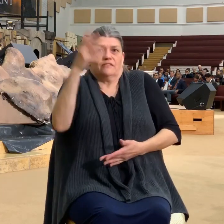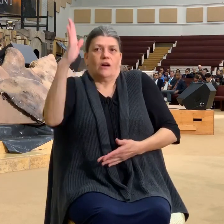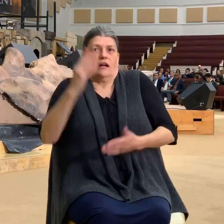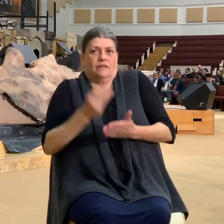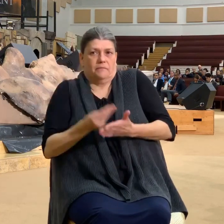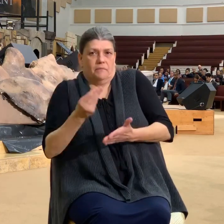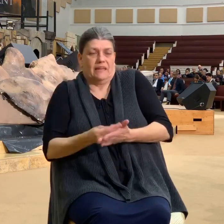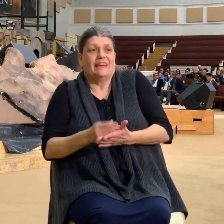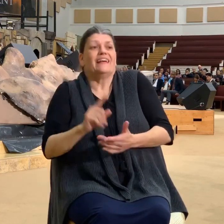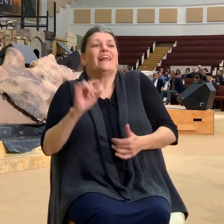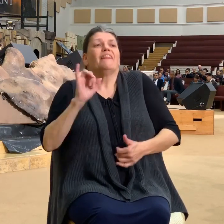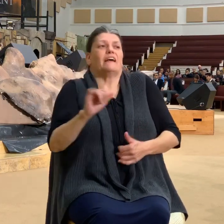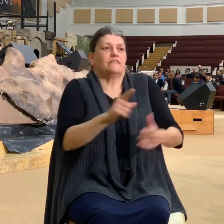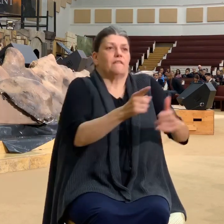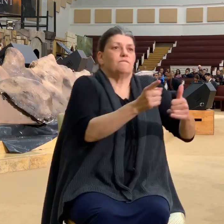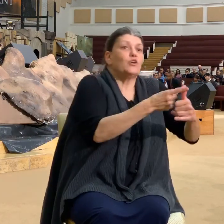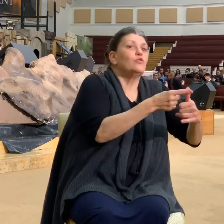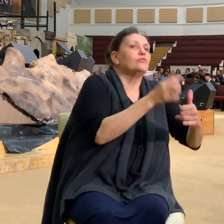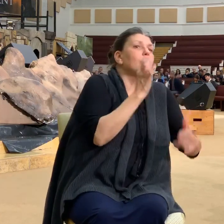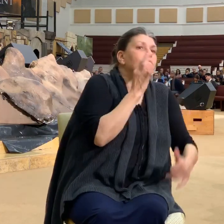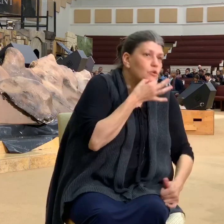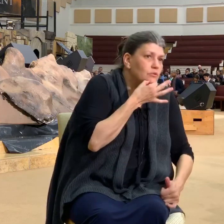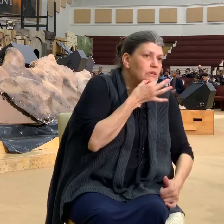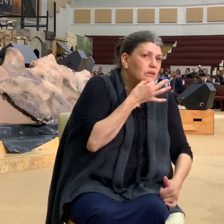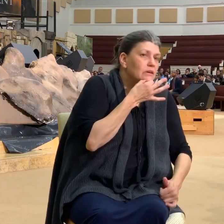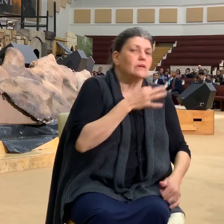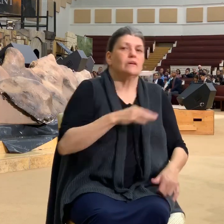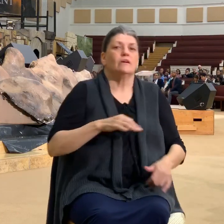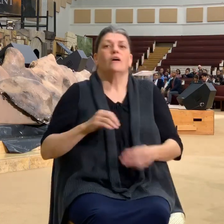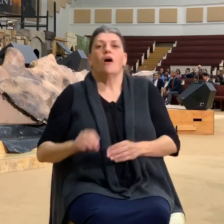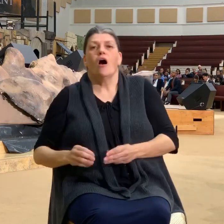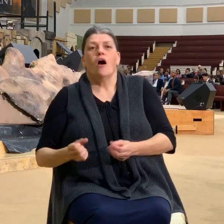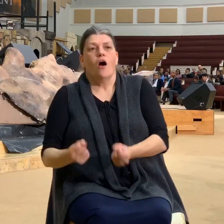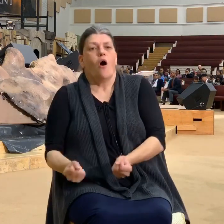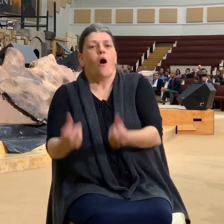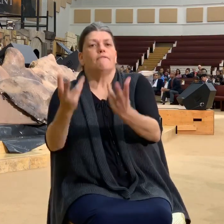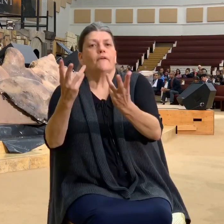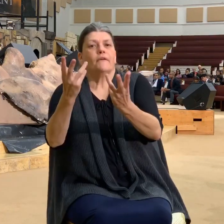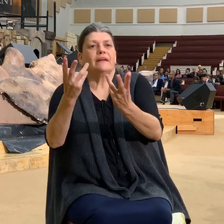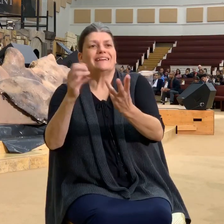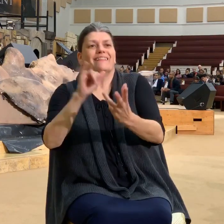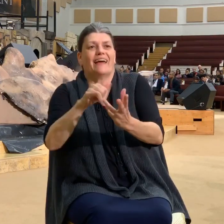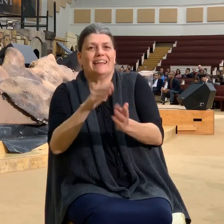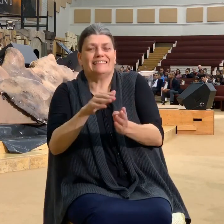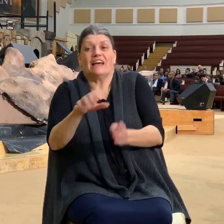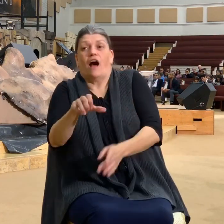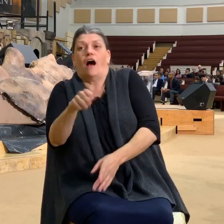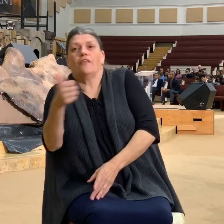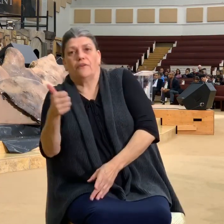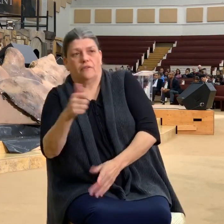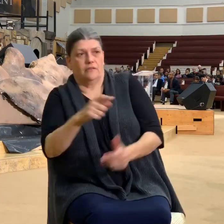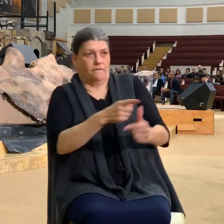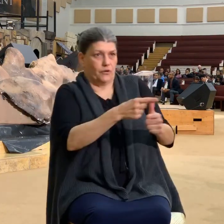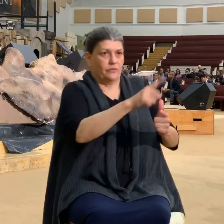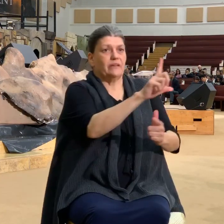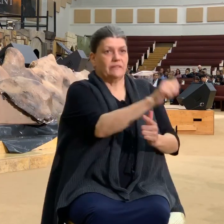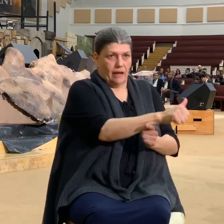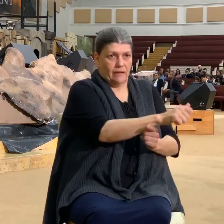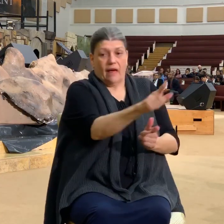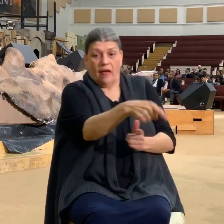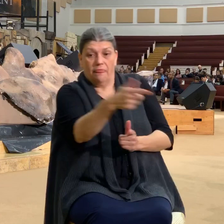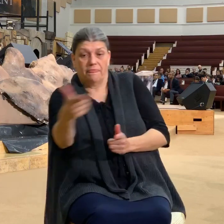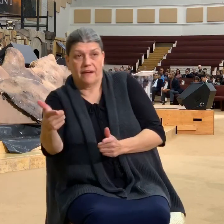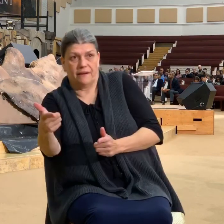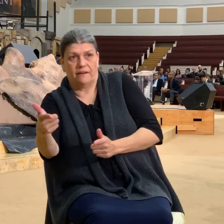That's the first fruit. That goes to God. Offerings are beside the tithing, are on top of the